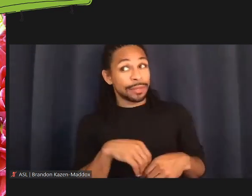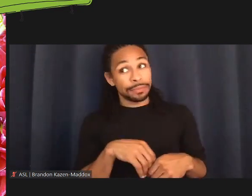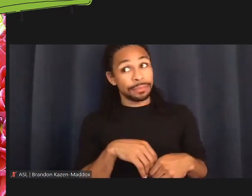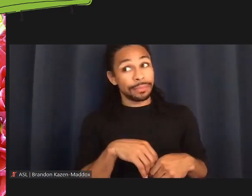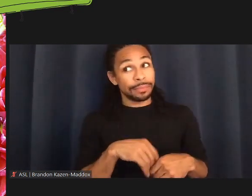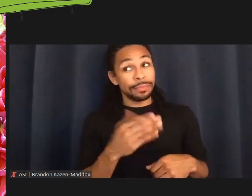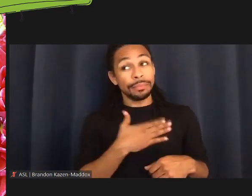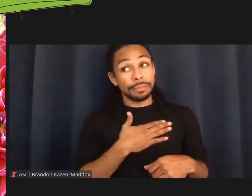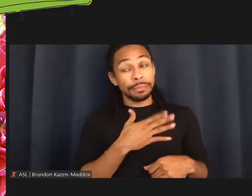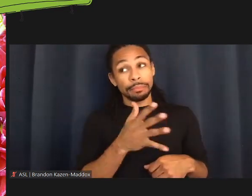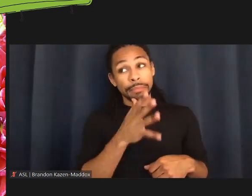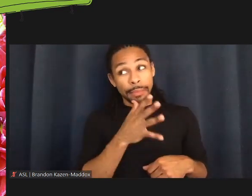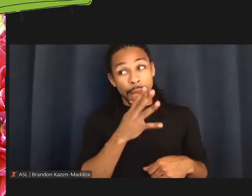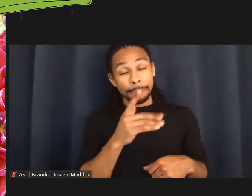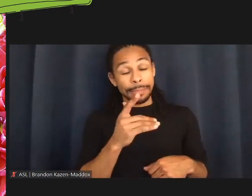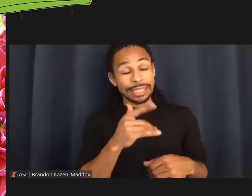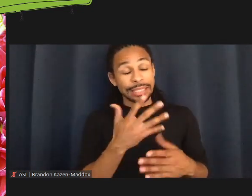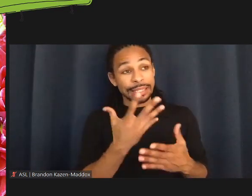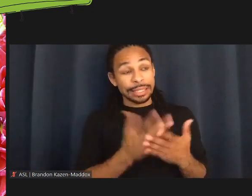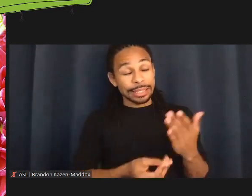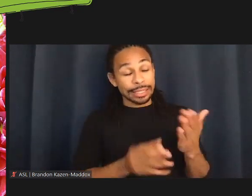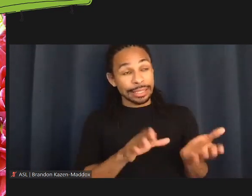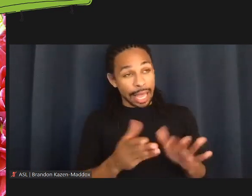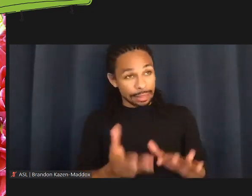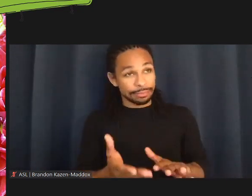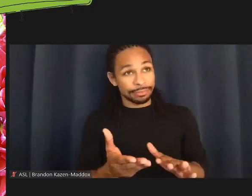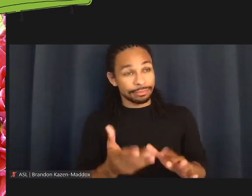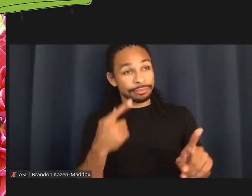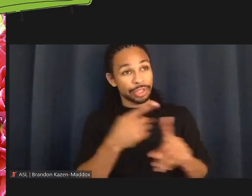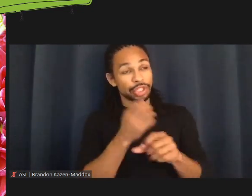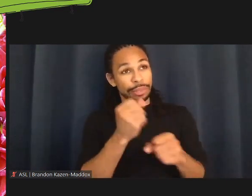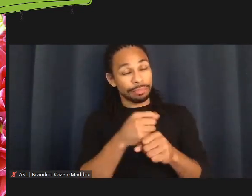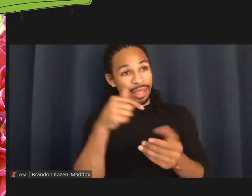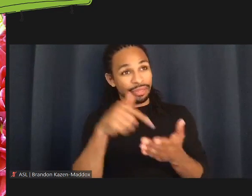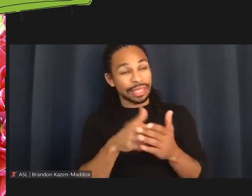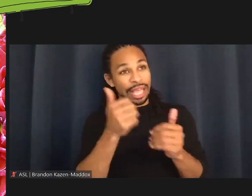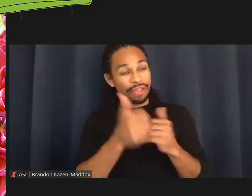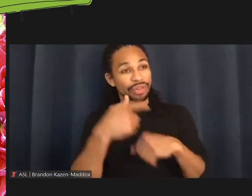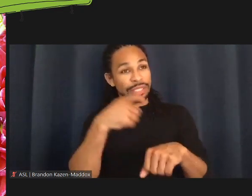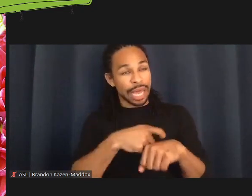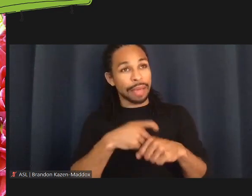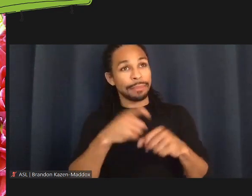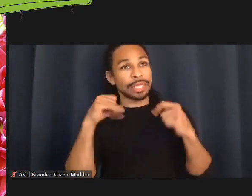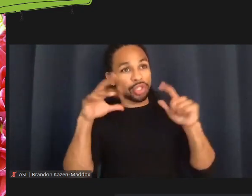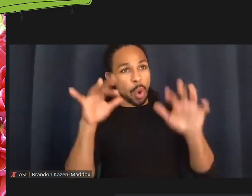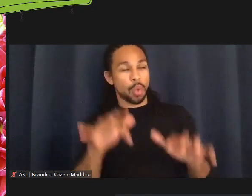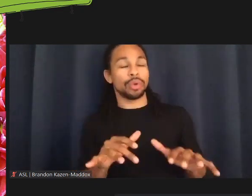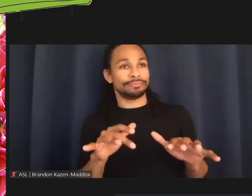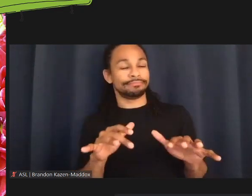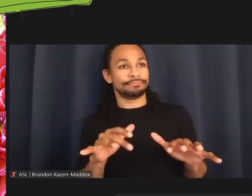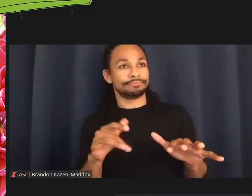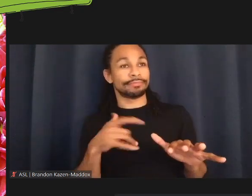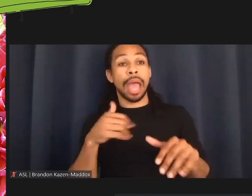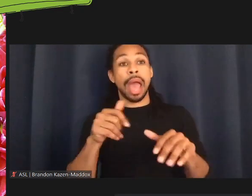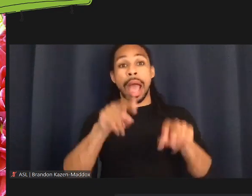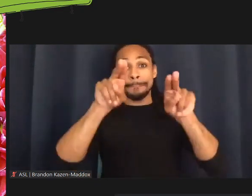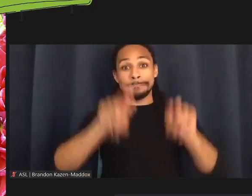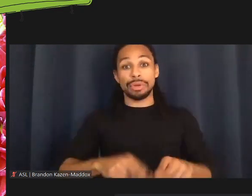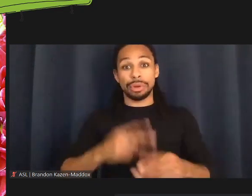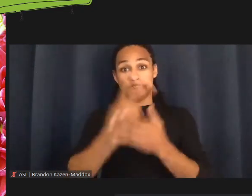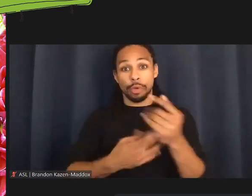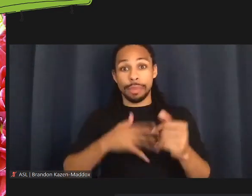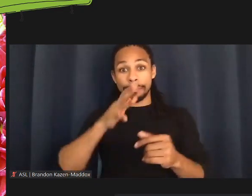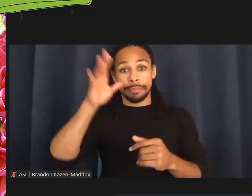my ma is dead. She made this every time it began to snow. I buried both my parents by